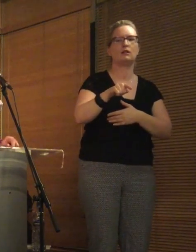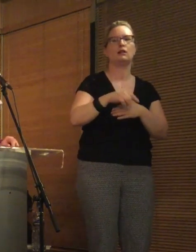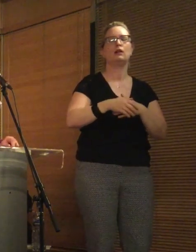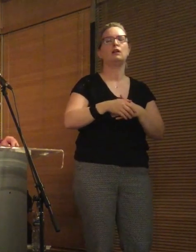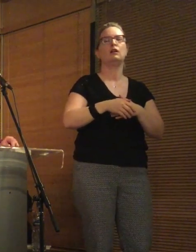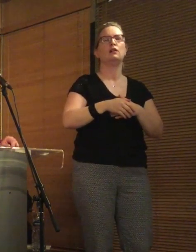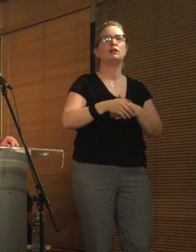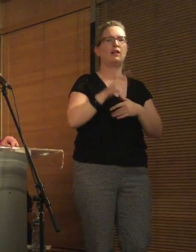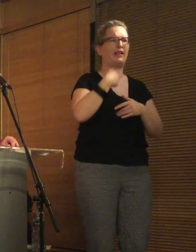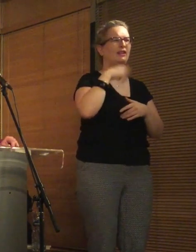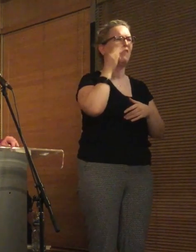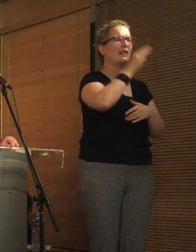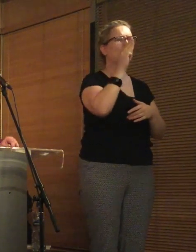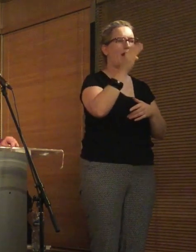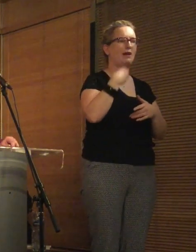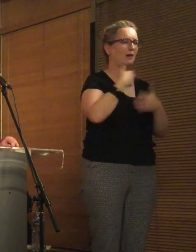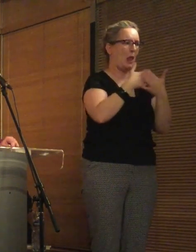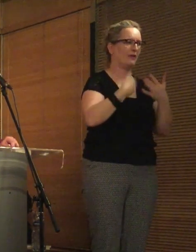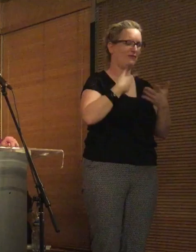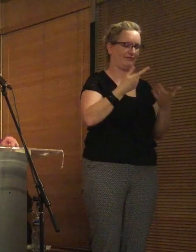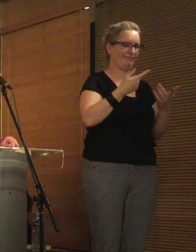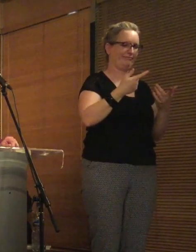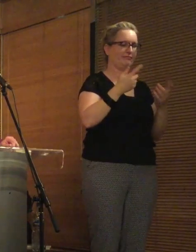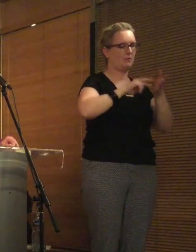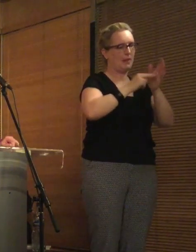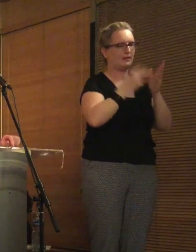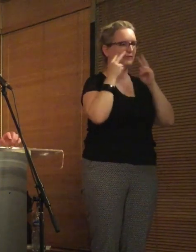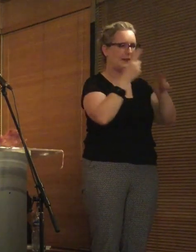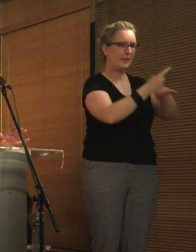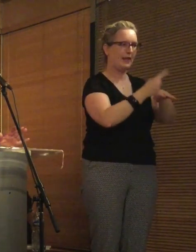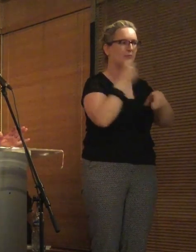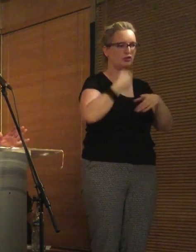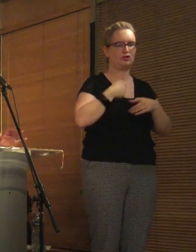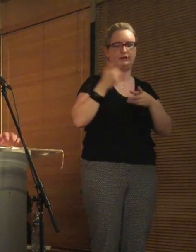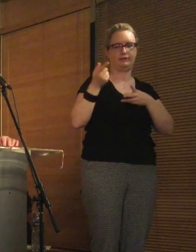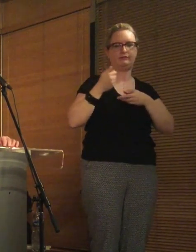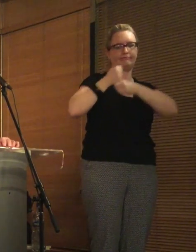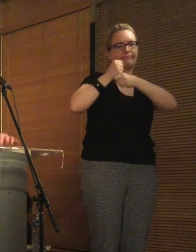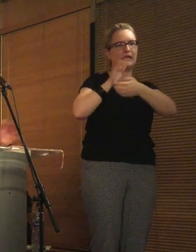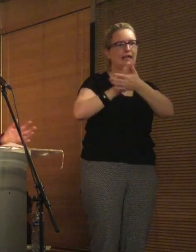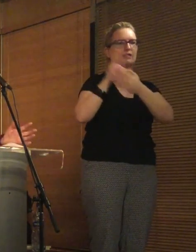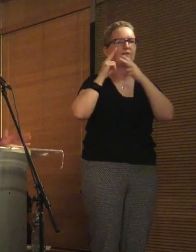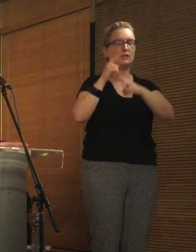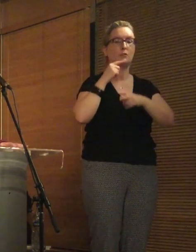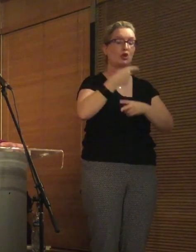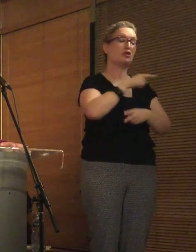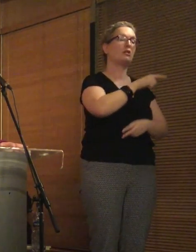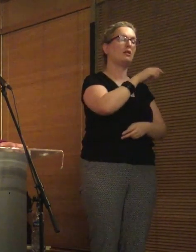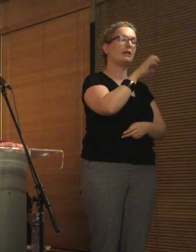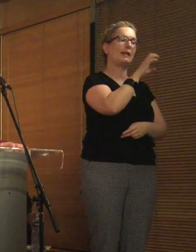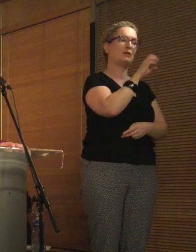picnic treating in Phoenix Park for the children. But she worked with him on all of the